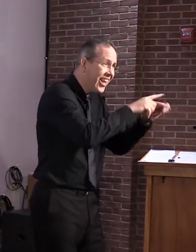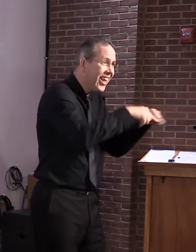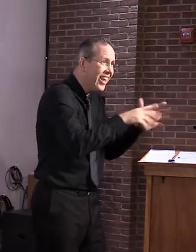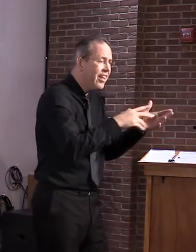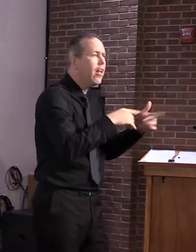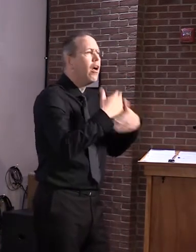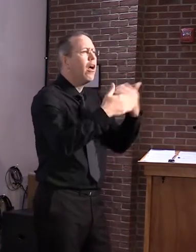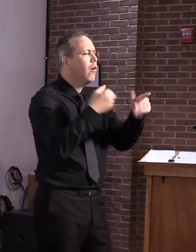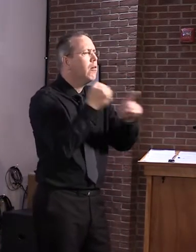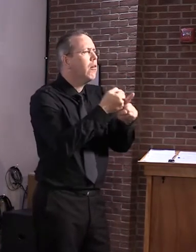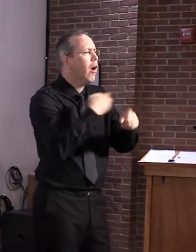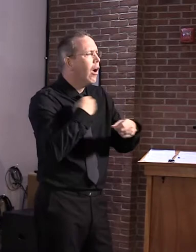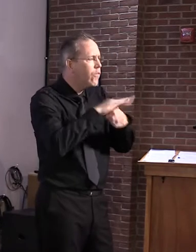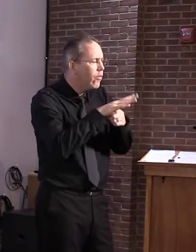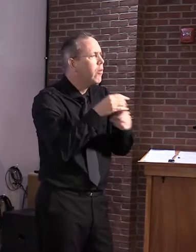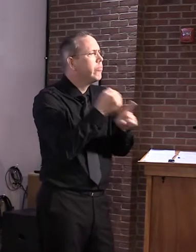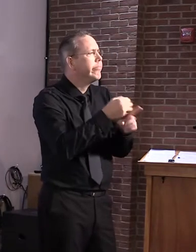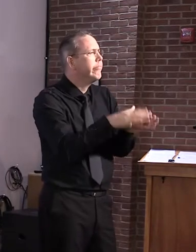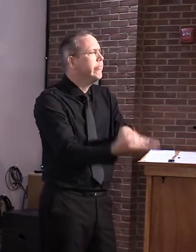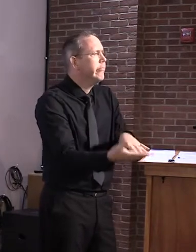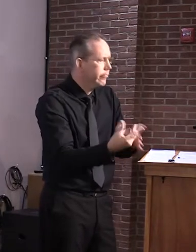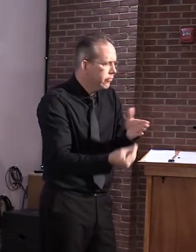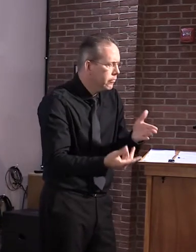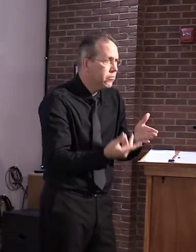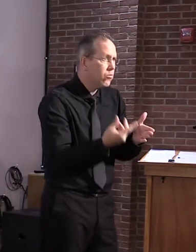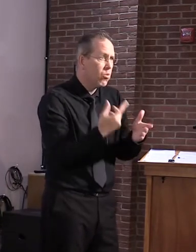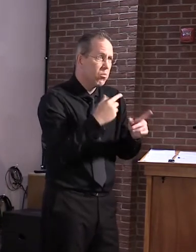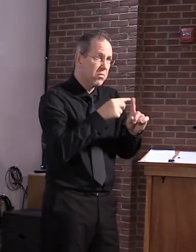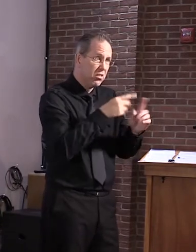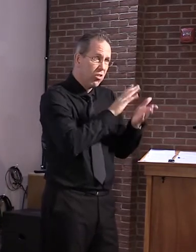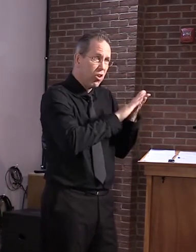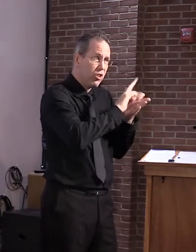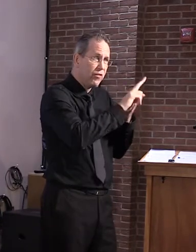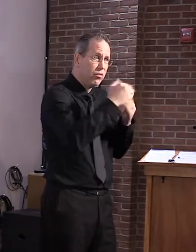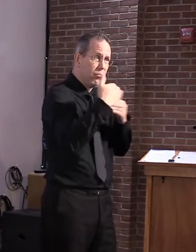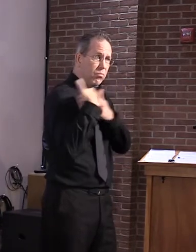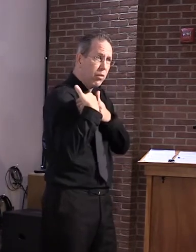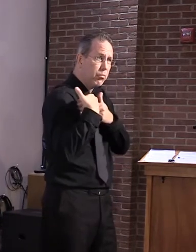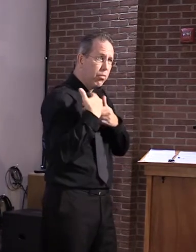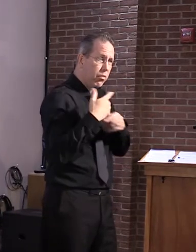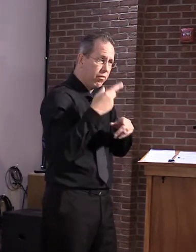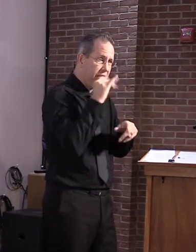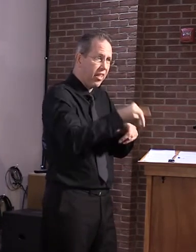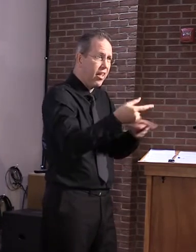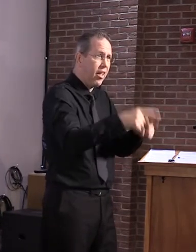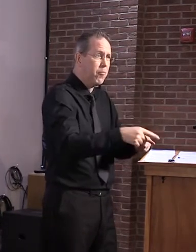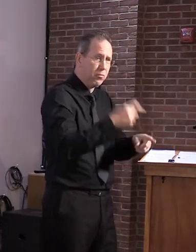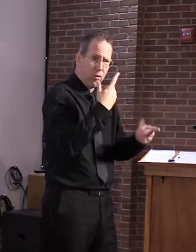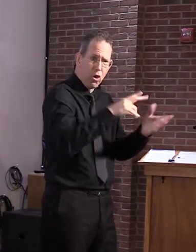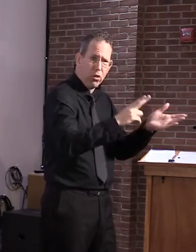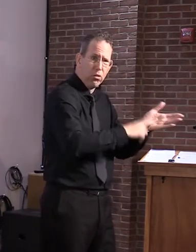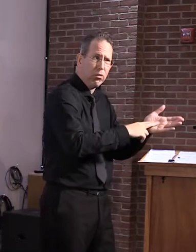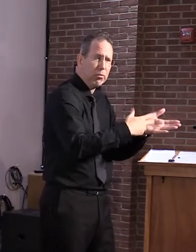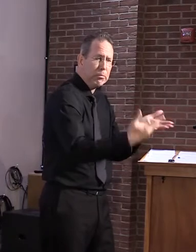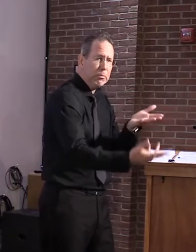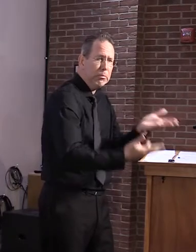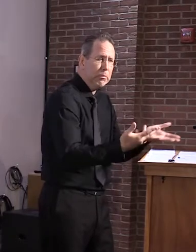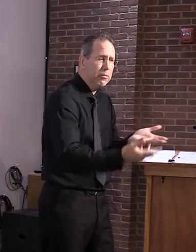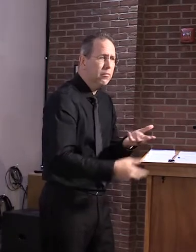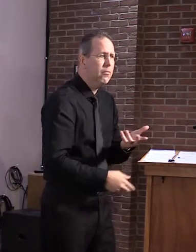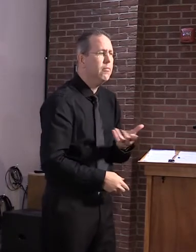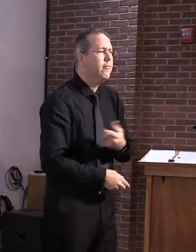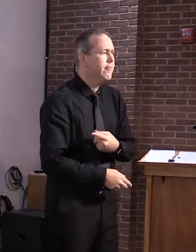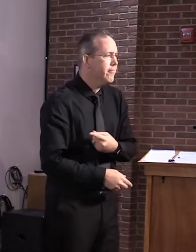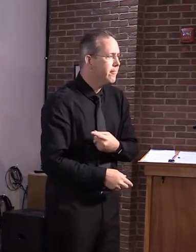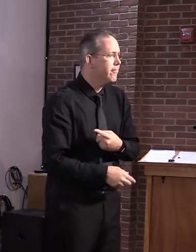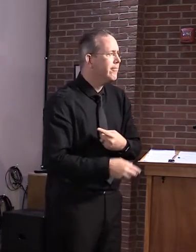don't follow that behavior, then they could be found to be at fault. I'm just wondering, from a sort of legal perspective, how you view these contracts.